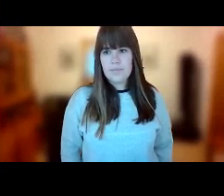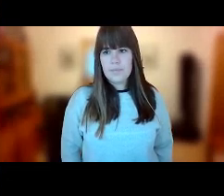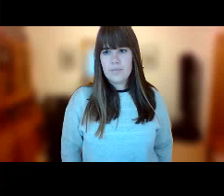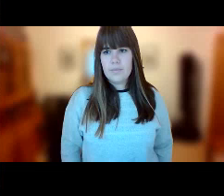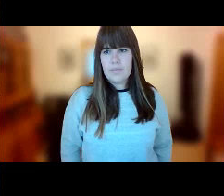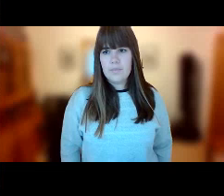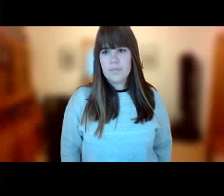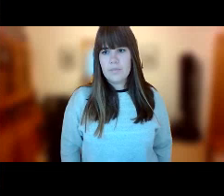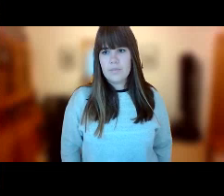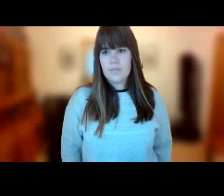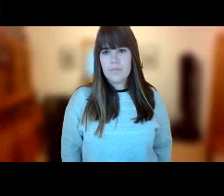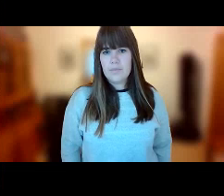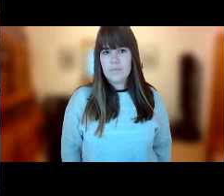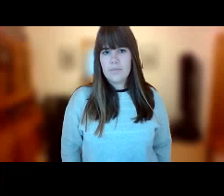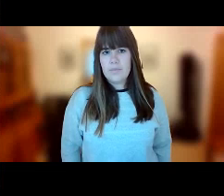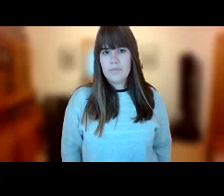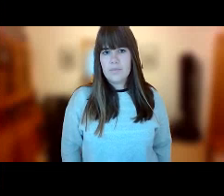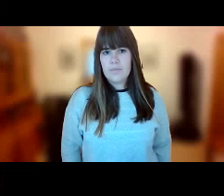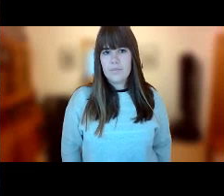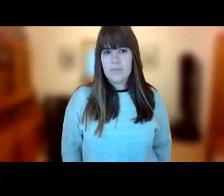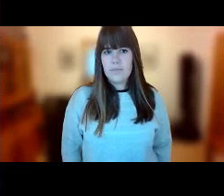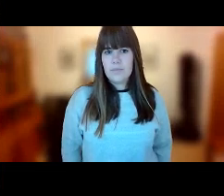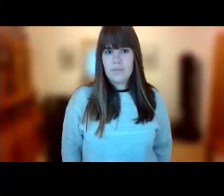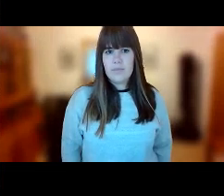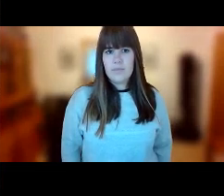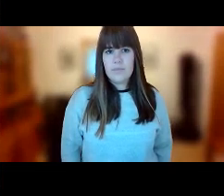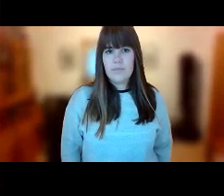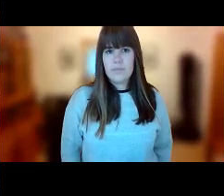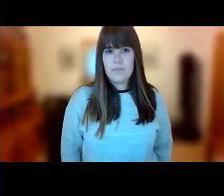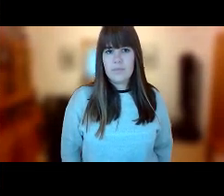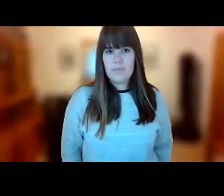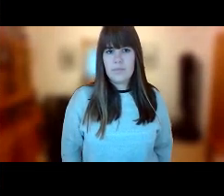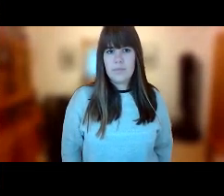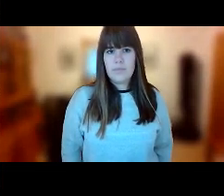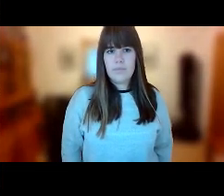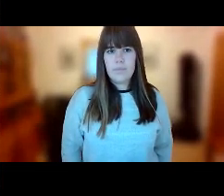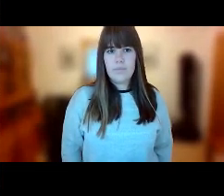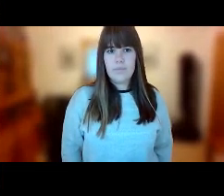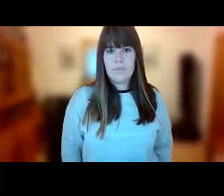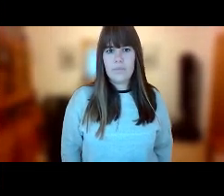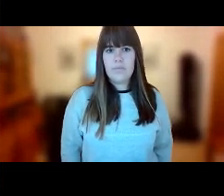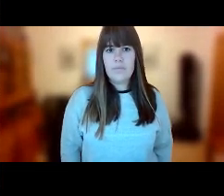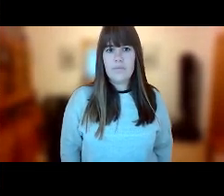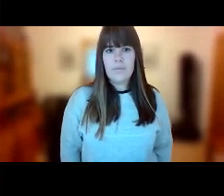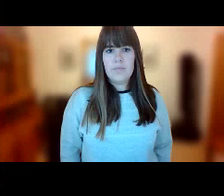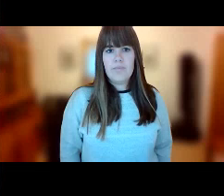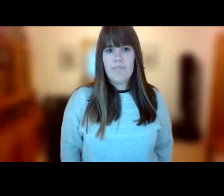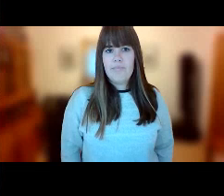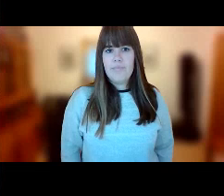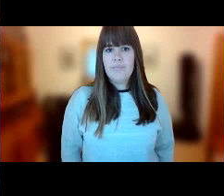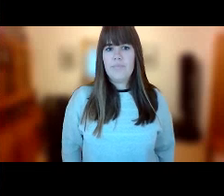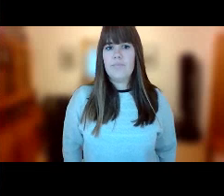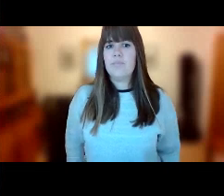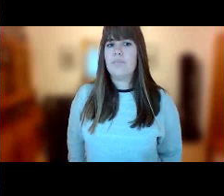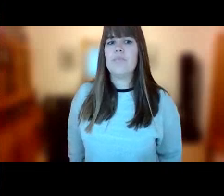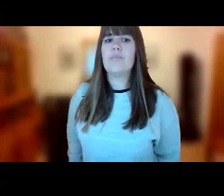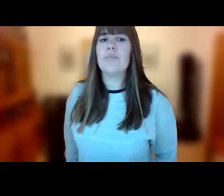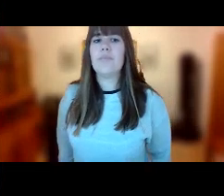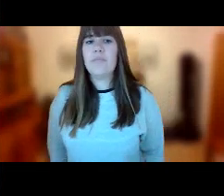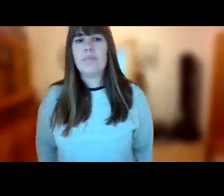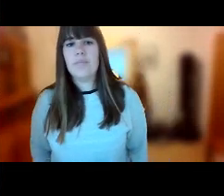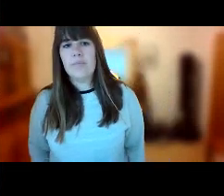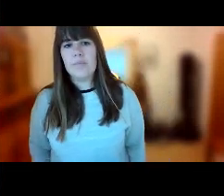community of practice. And what this element is about is really looking to share good practice from across the